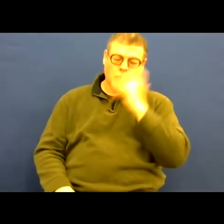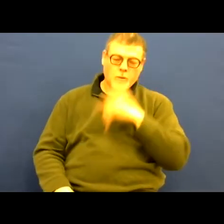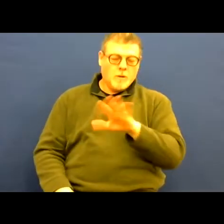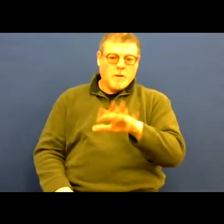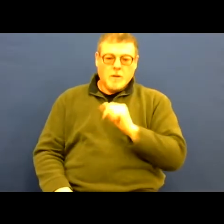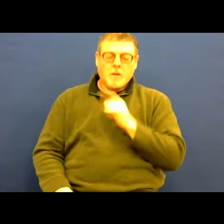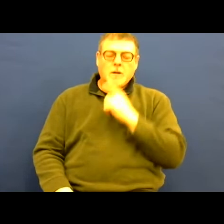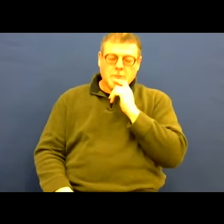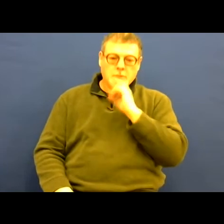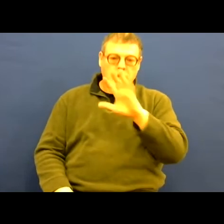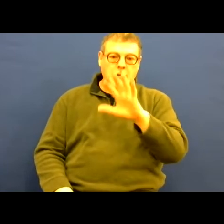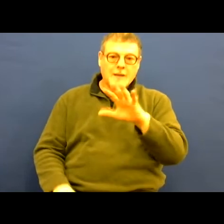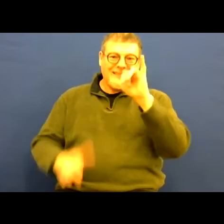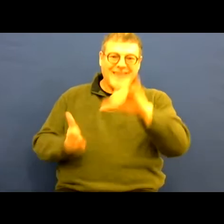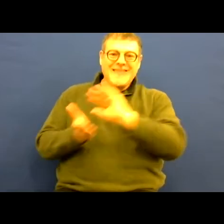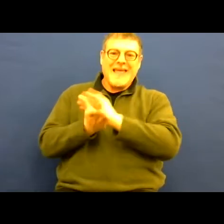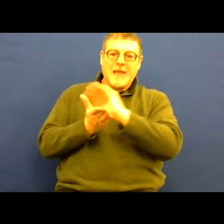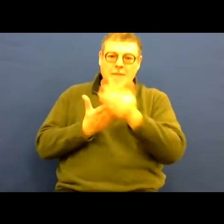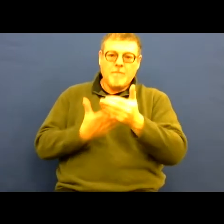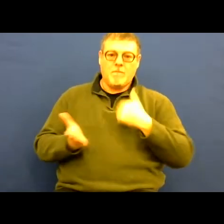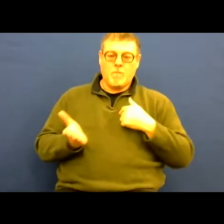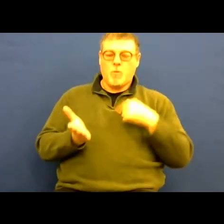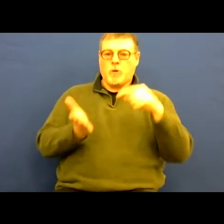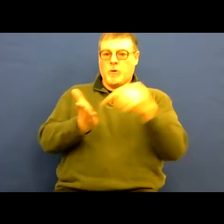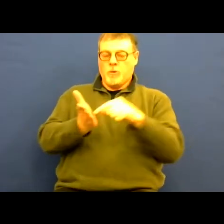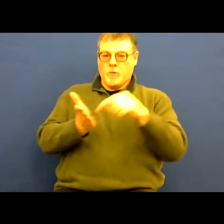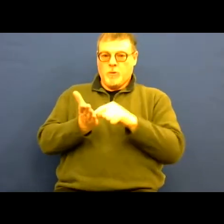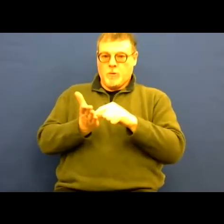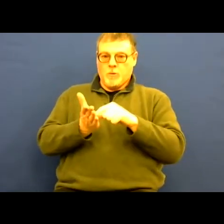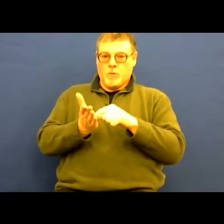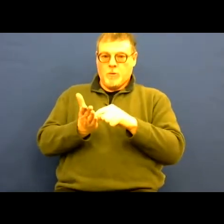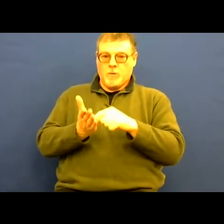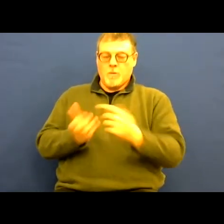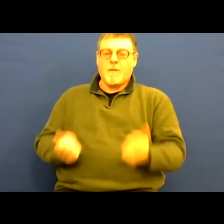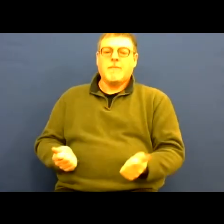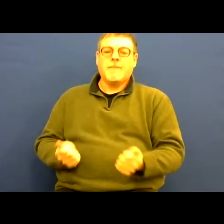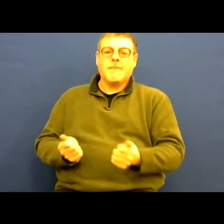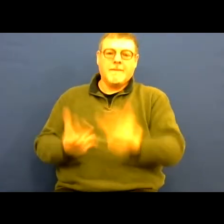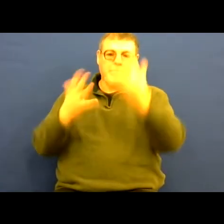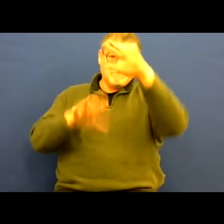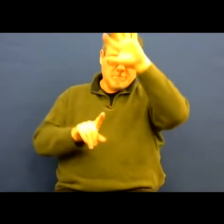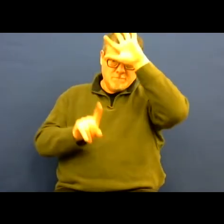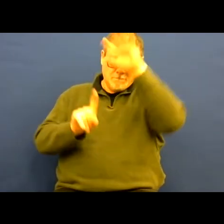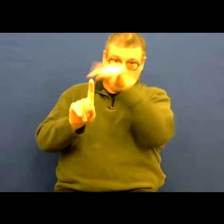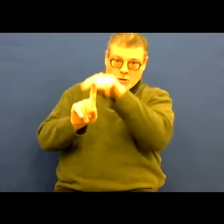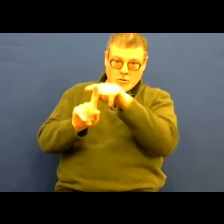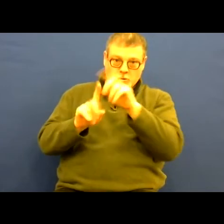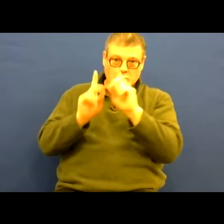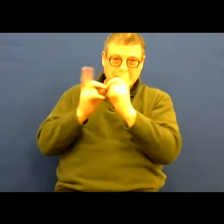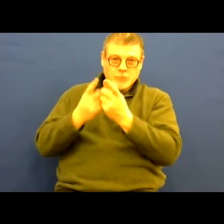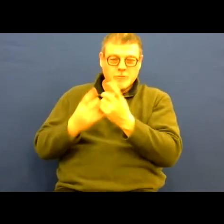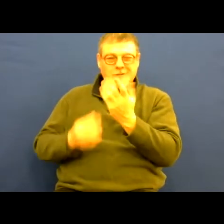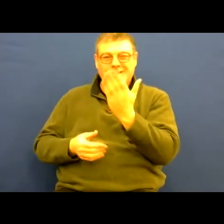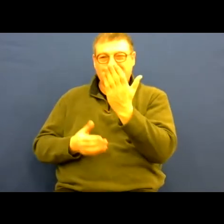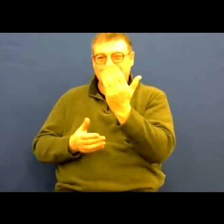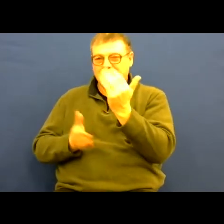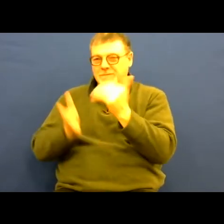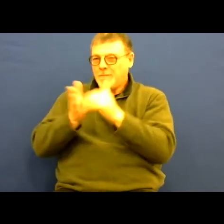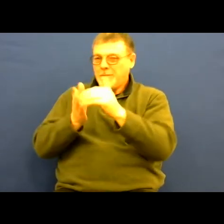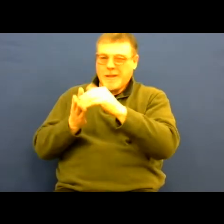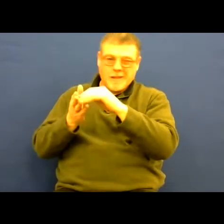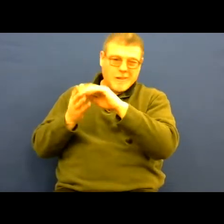It's the amount we owe the fire district about 15 million and change,